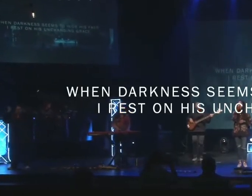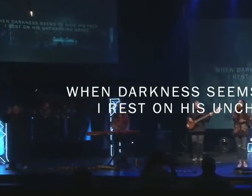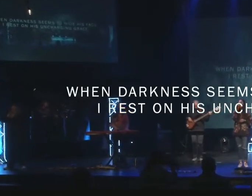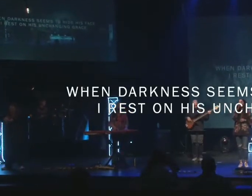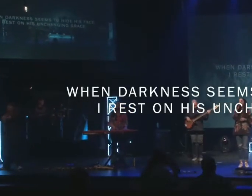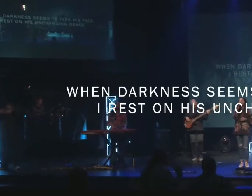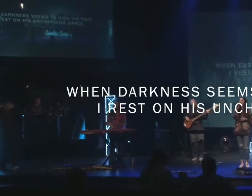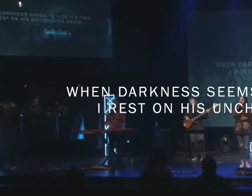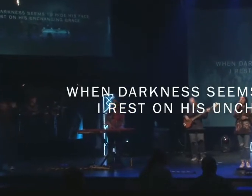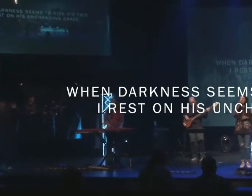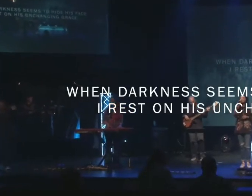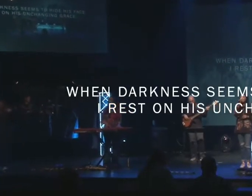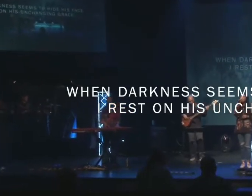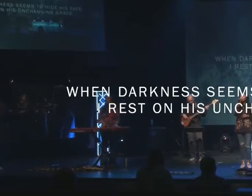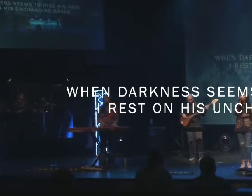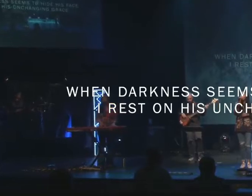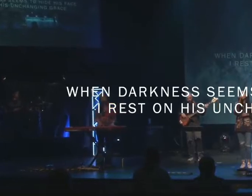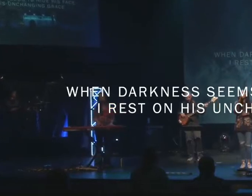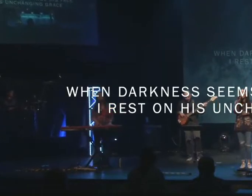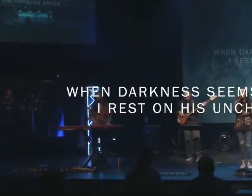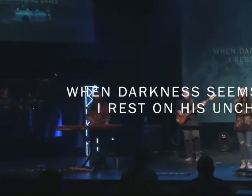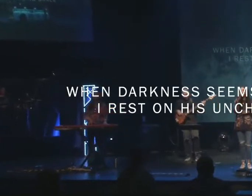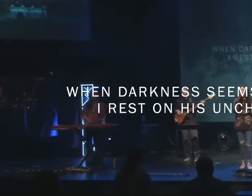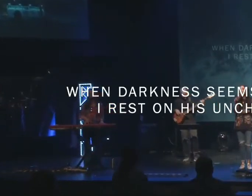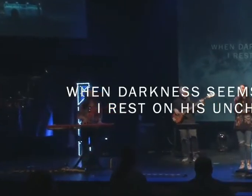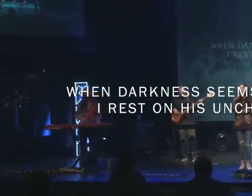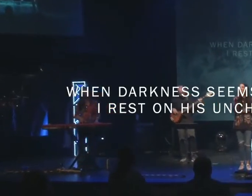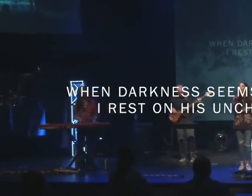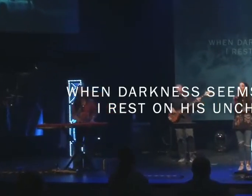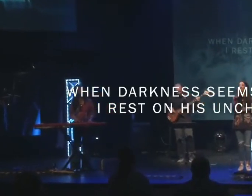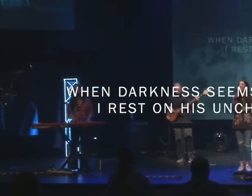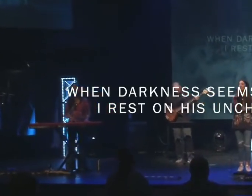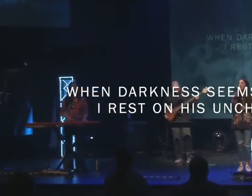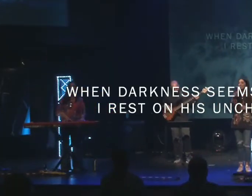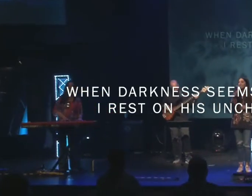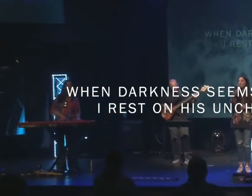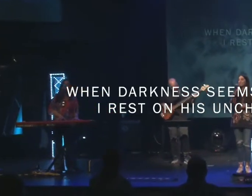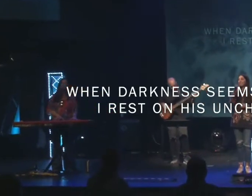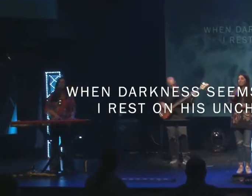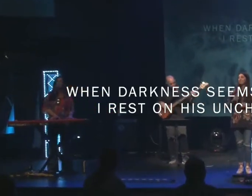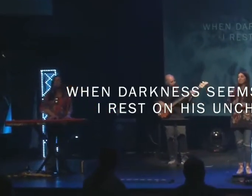When darkness seems to hide his